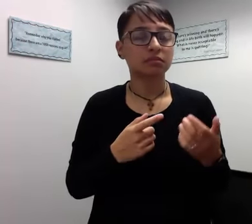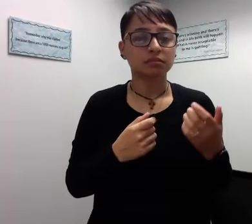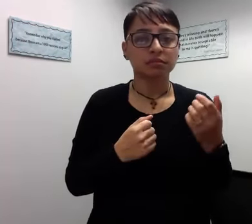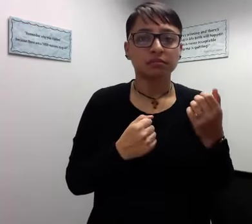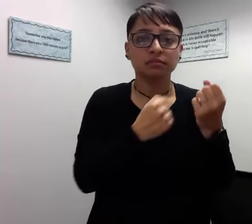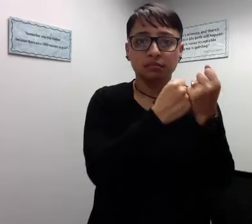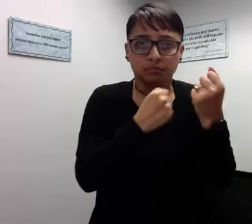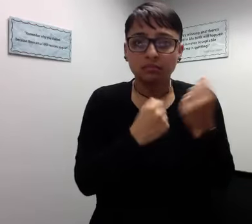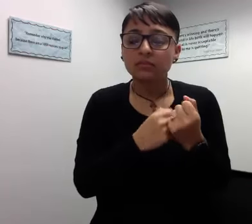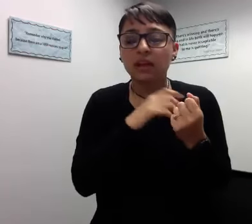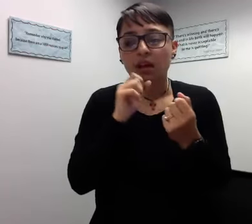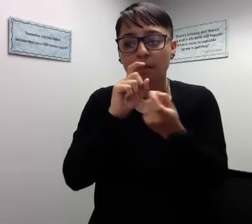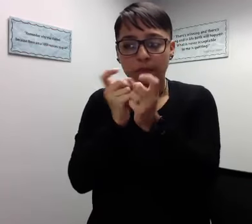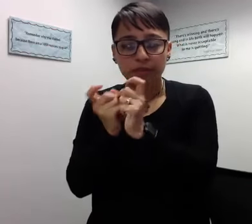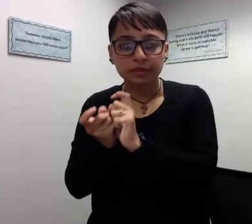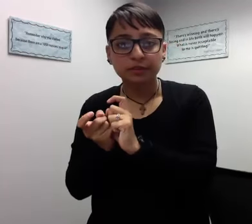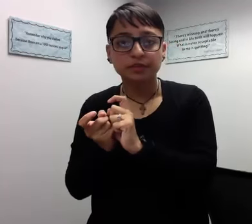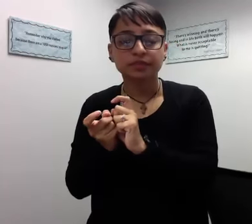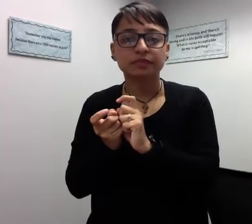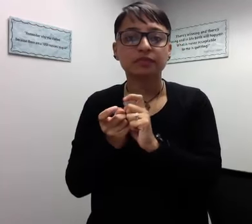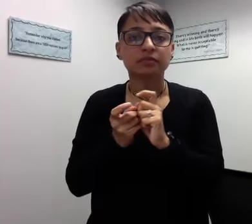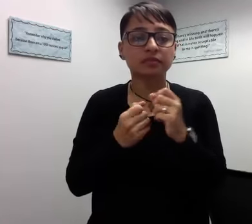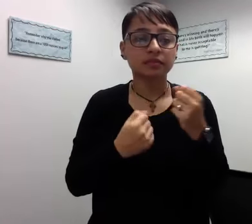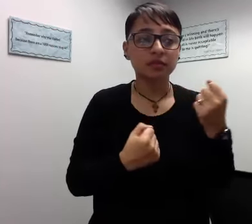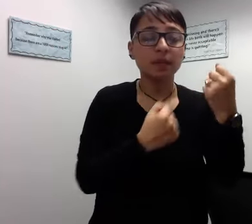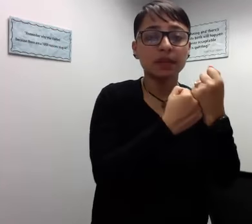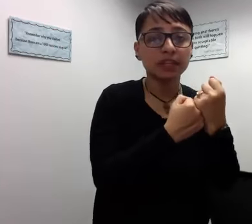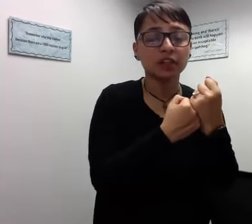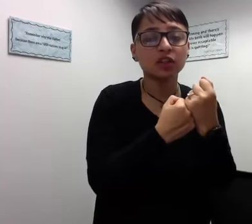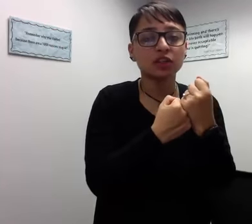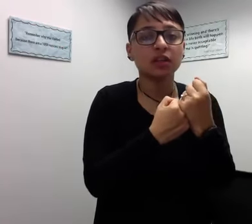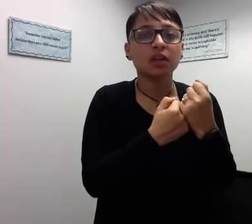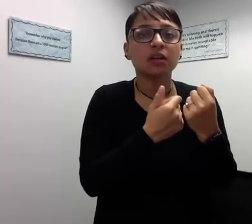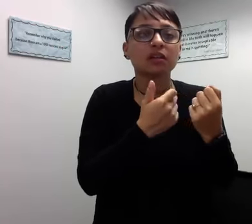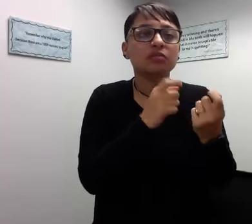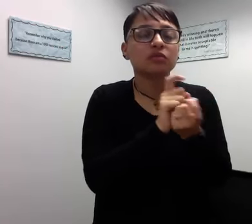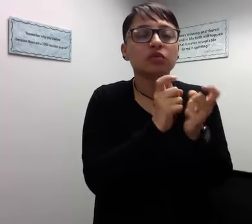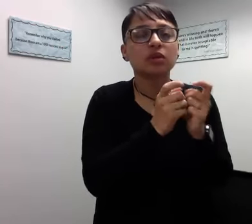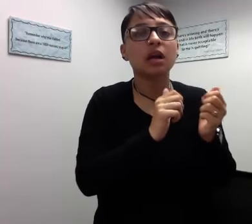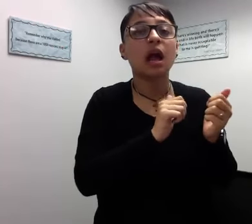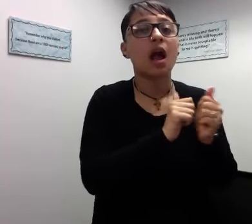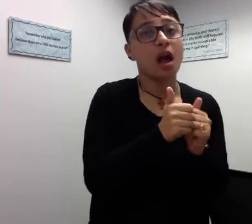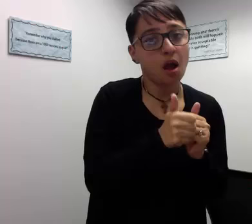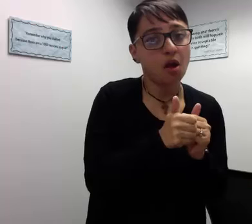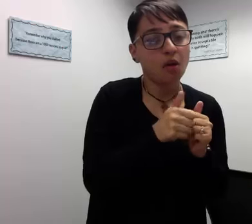accommodation changes how your child is learning. A modification changes what